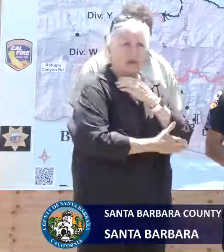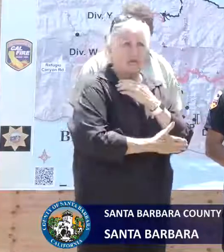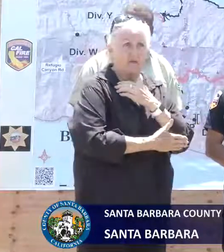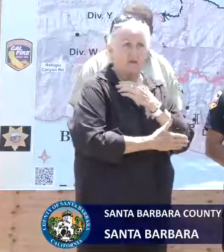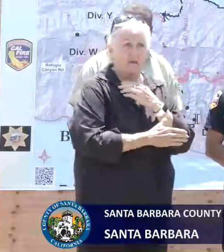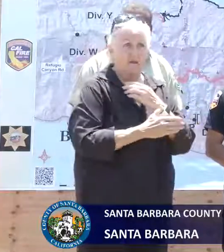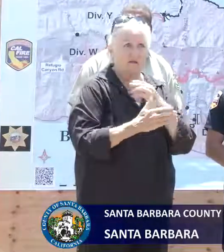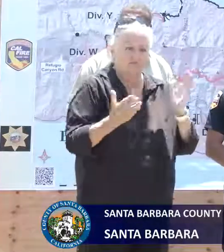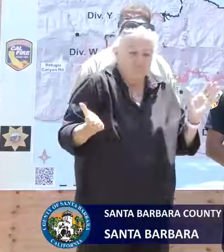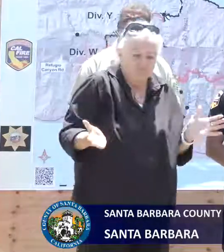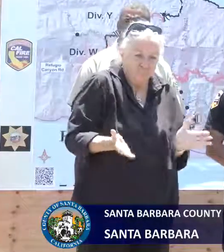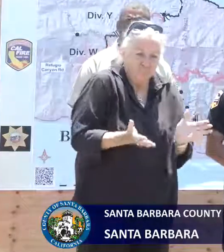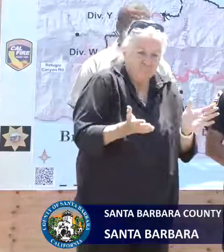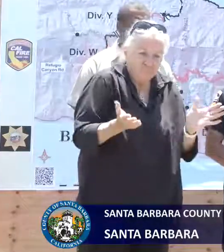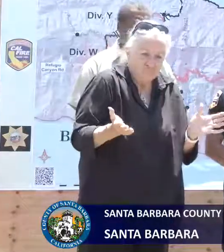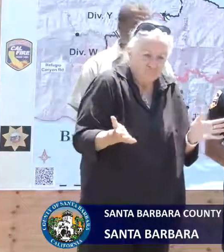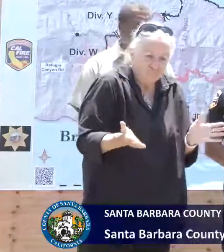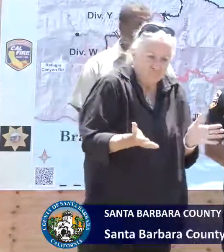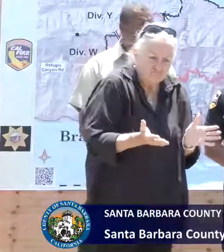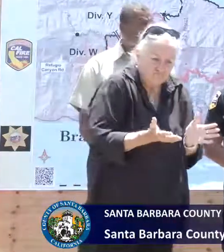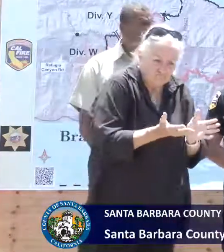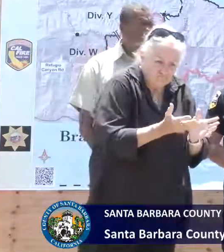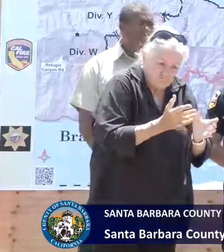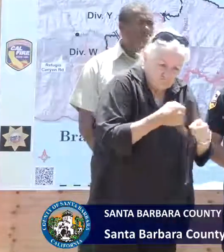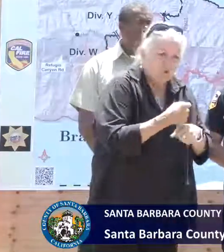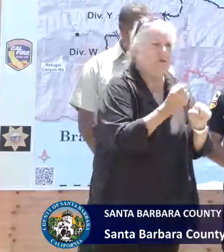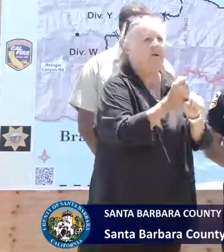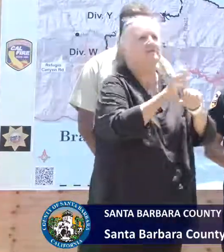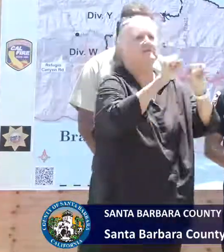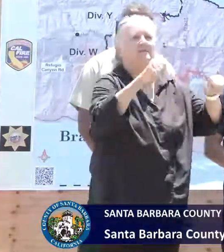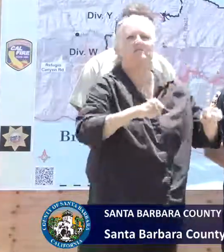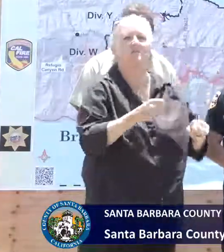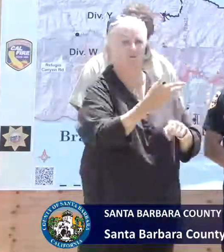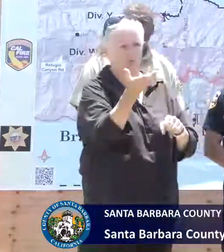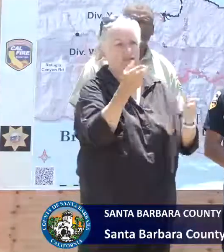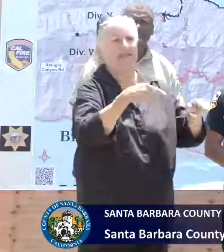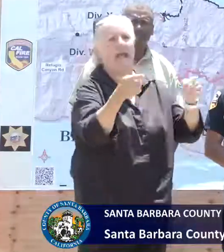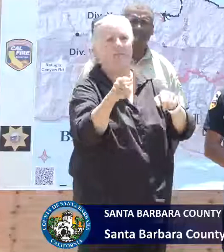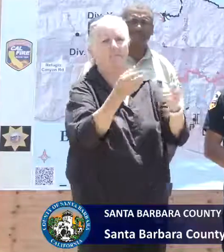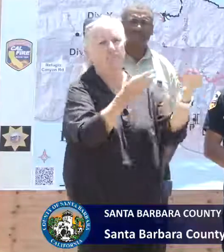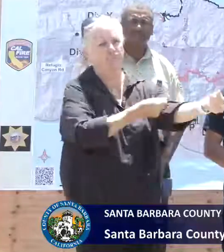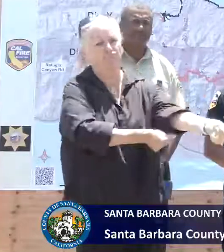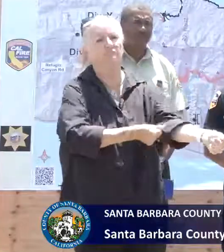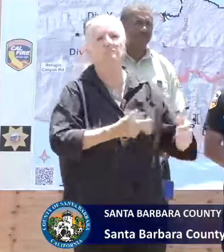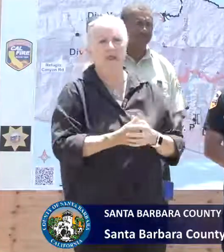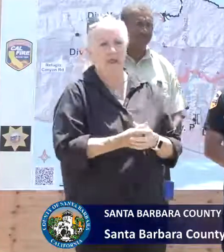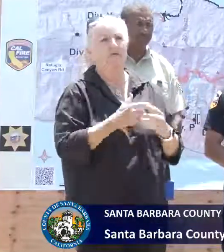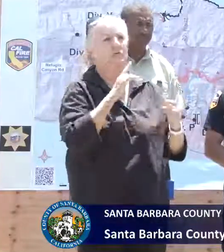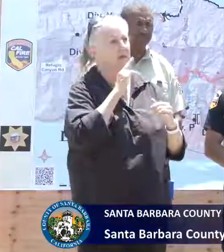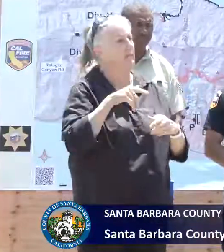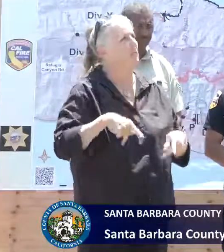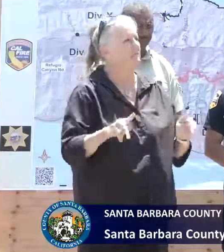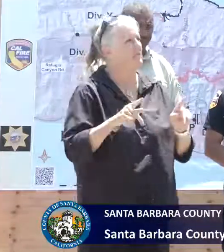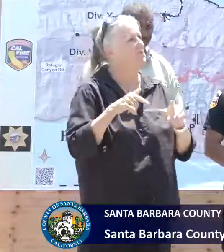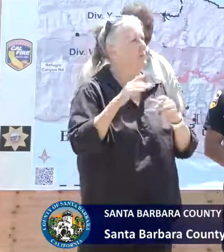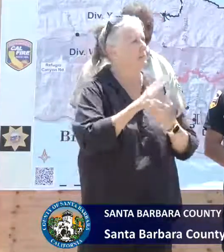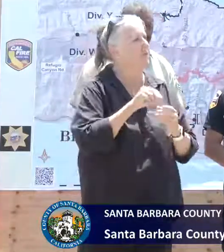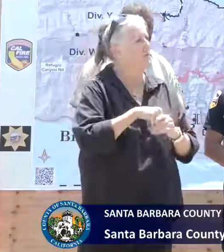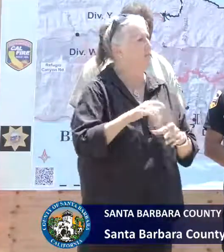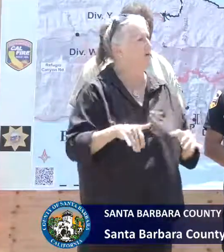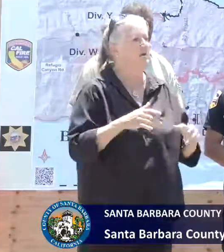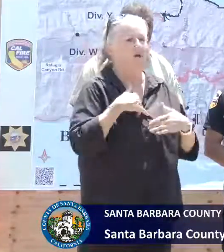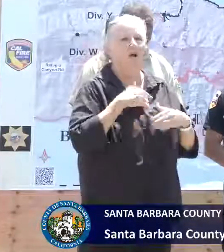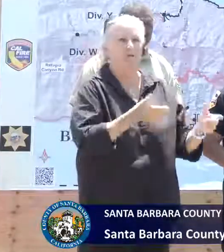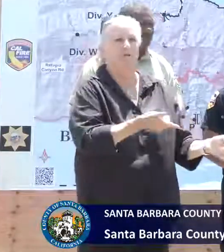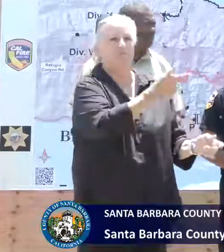creates a system where those kinds of things can happen seamlessly, and it's really been a privilege to be a part of it. So